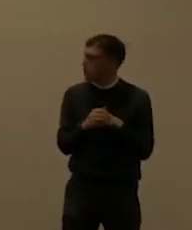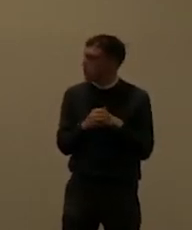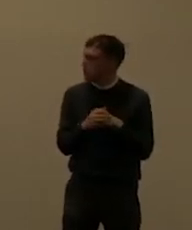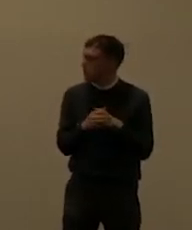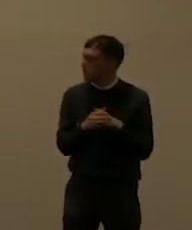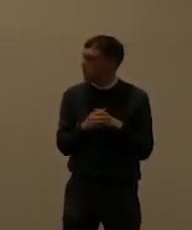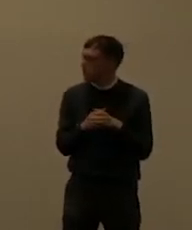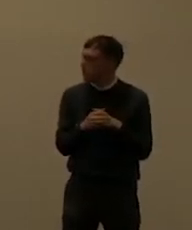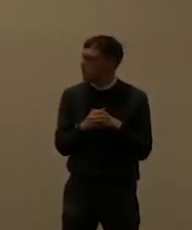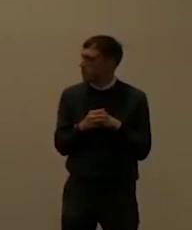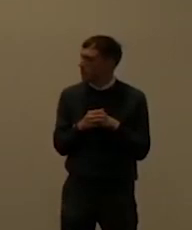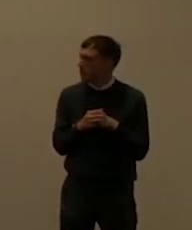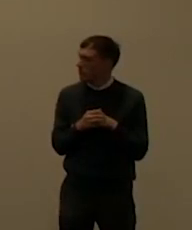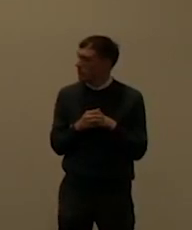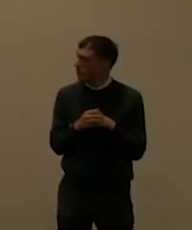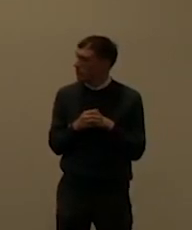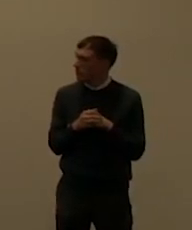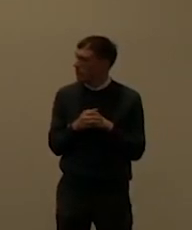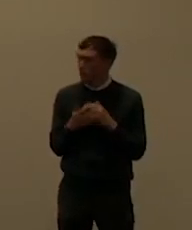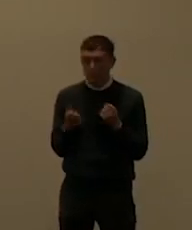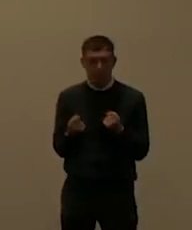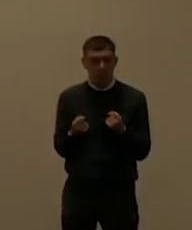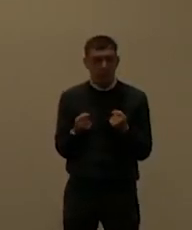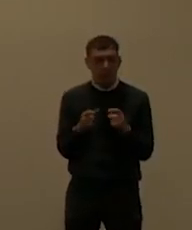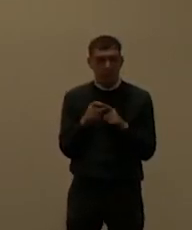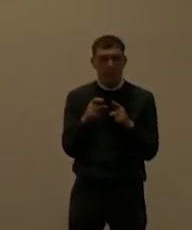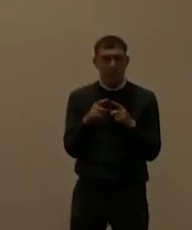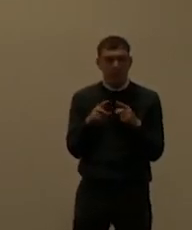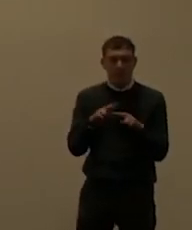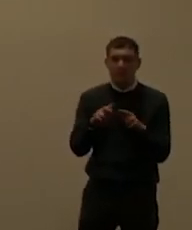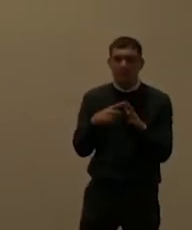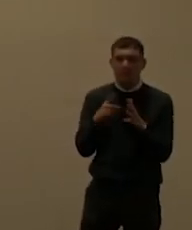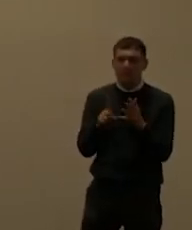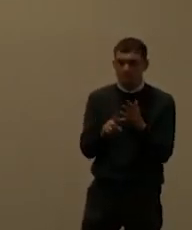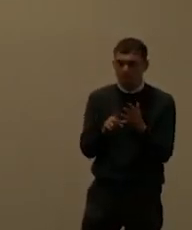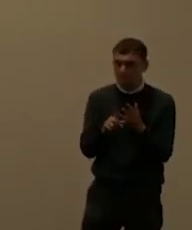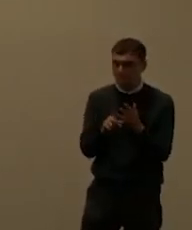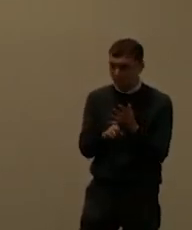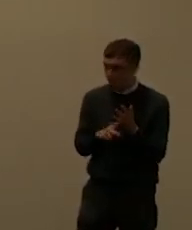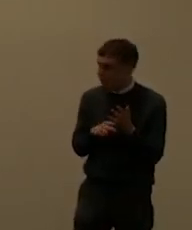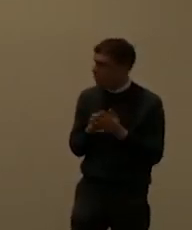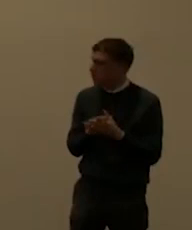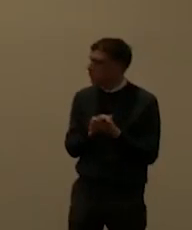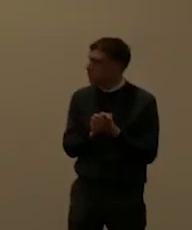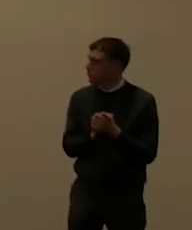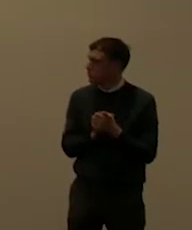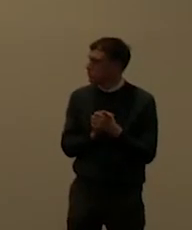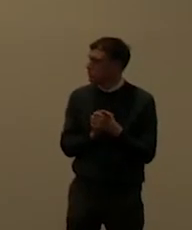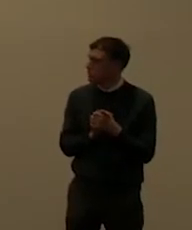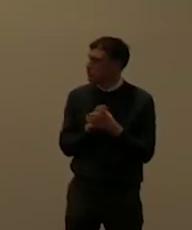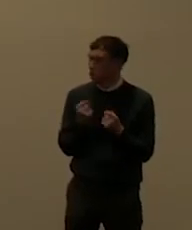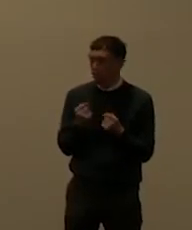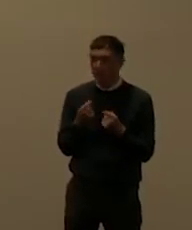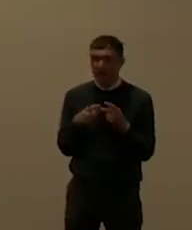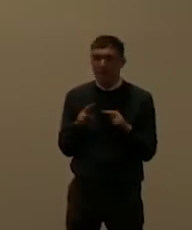Virtual WAN is per default high availability. So the hub are provisioned in two different zones. When you do